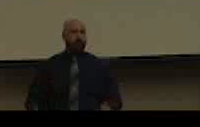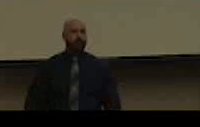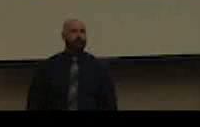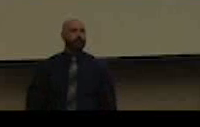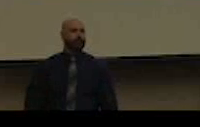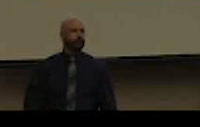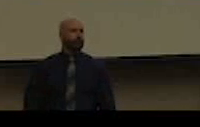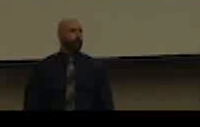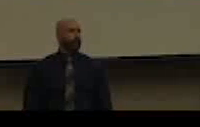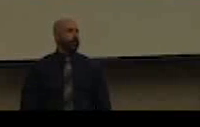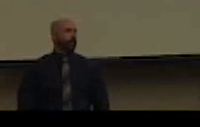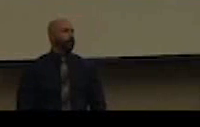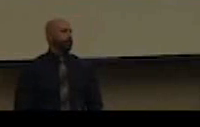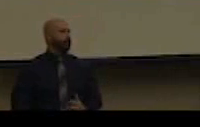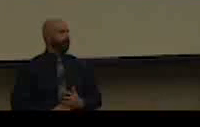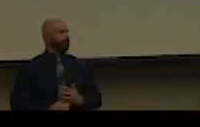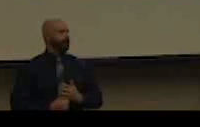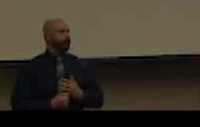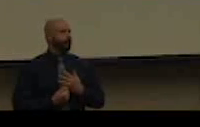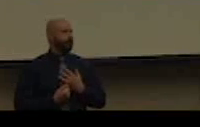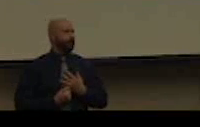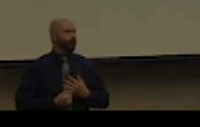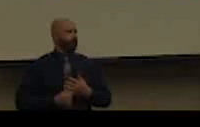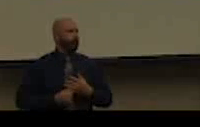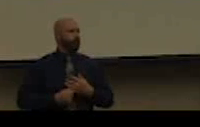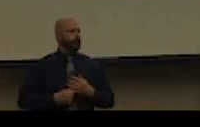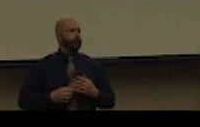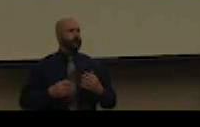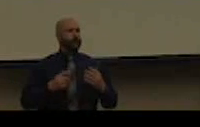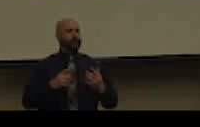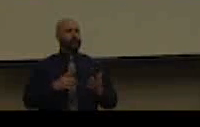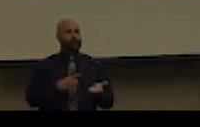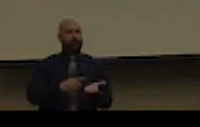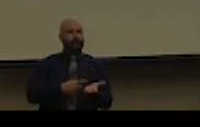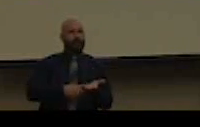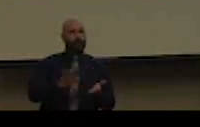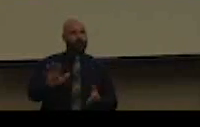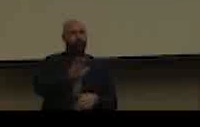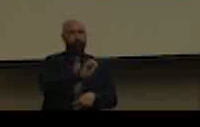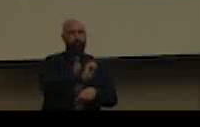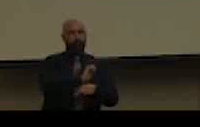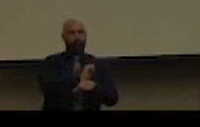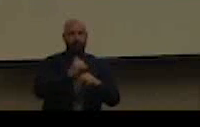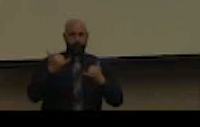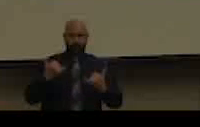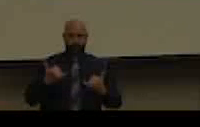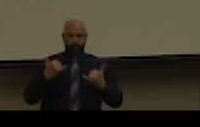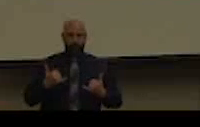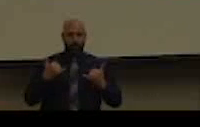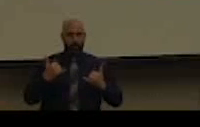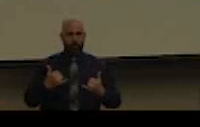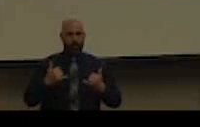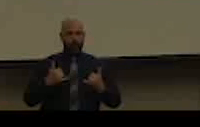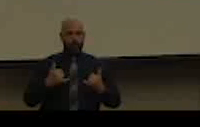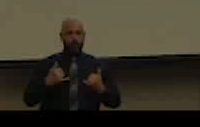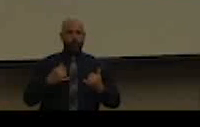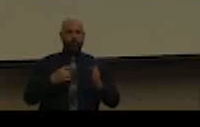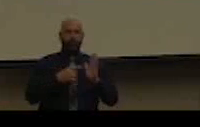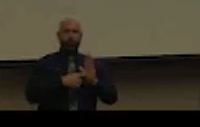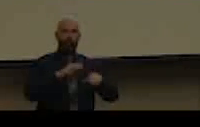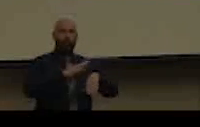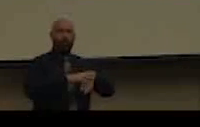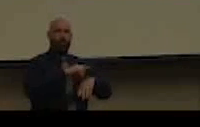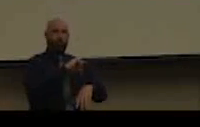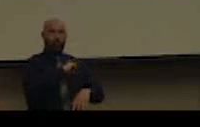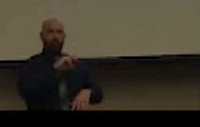let's jump into your work as reflected in that quality data. So you'll remember last year, this